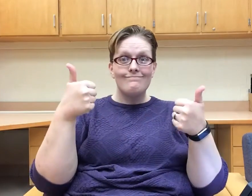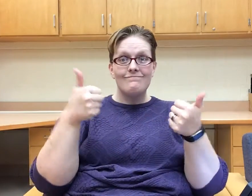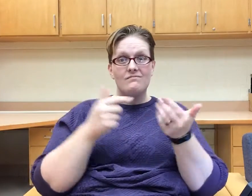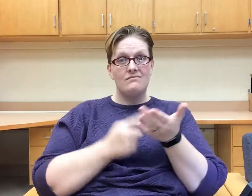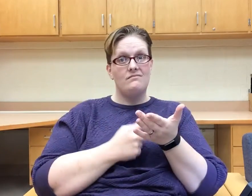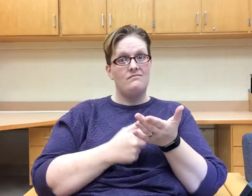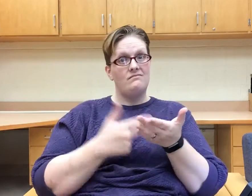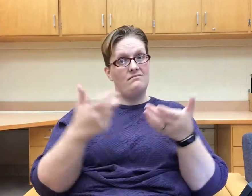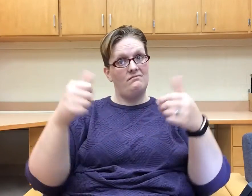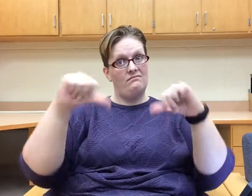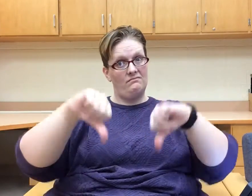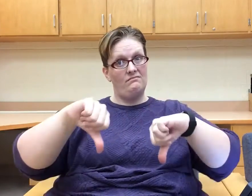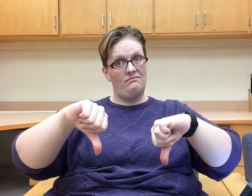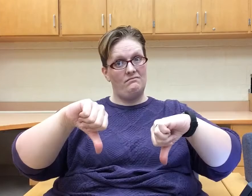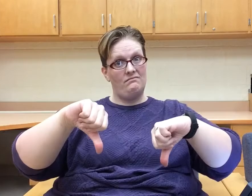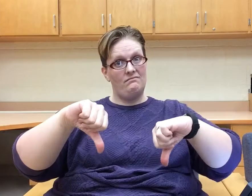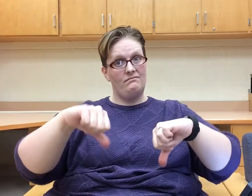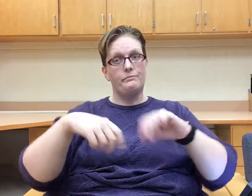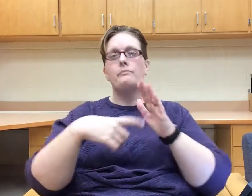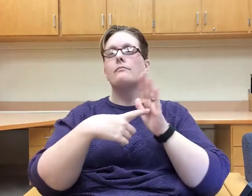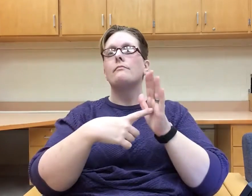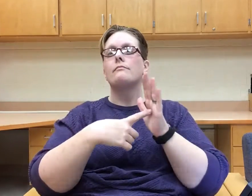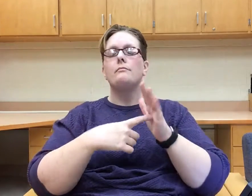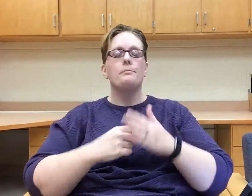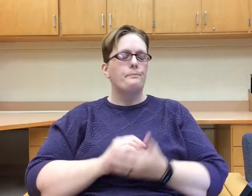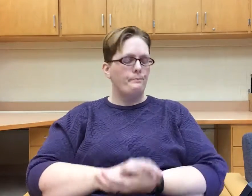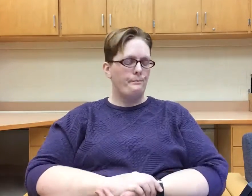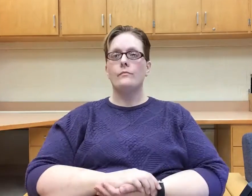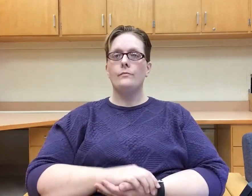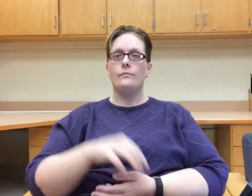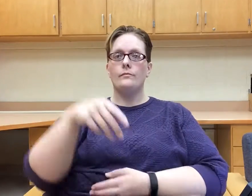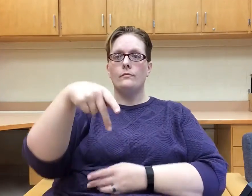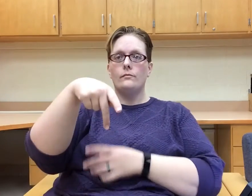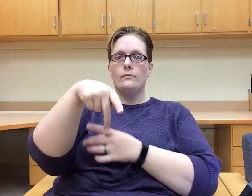Sometimes the effects are good and sometimes they're bad. For example,